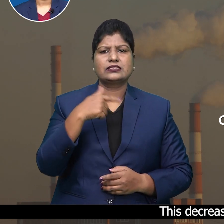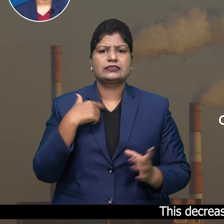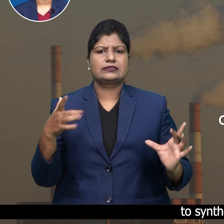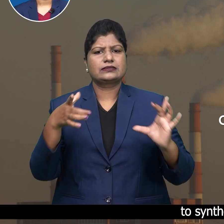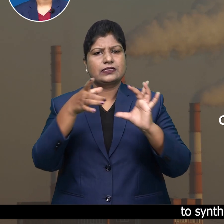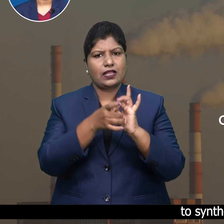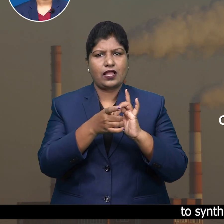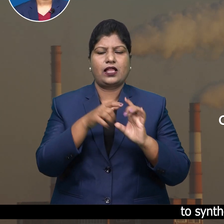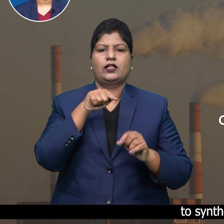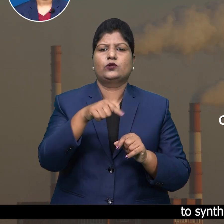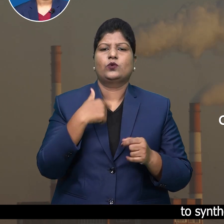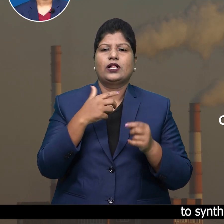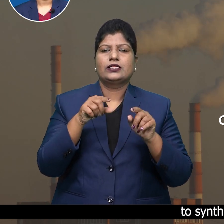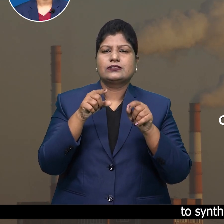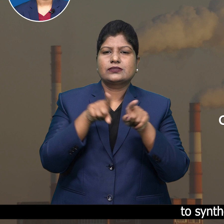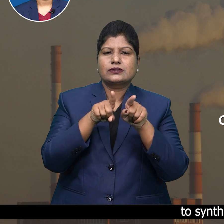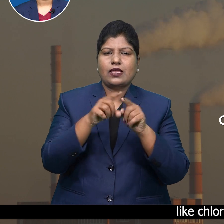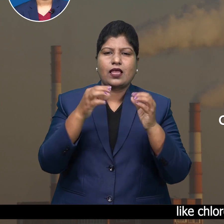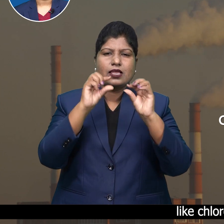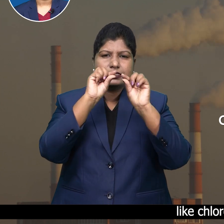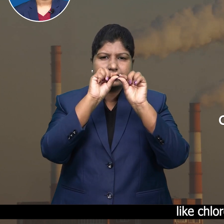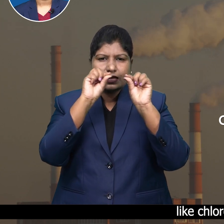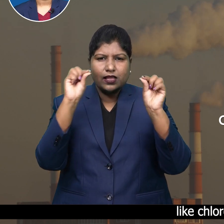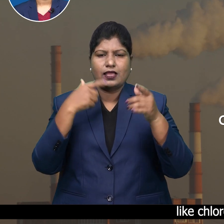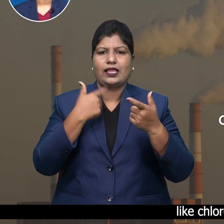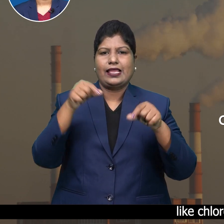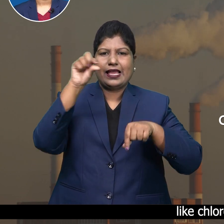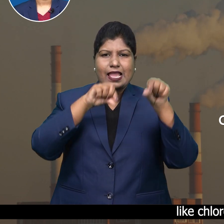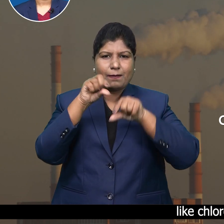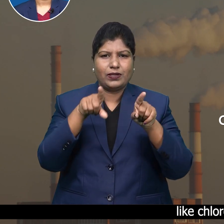linked to synthetic chemicals like